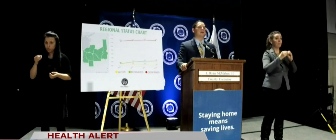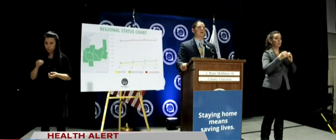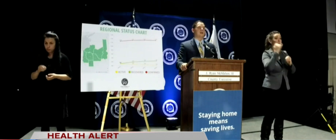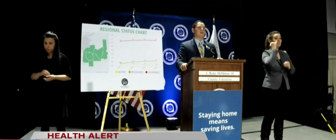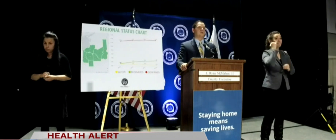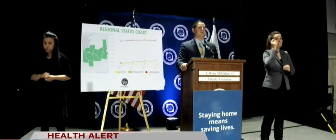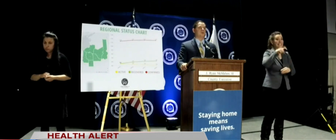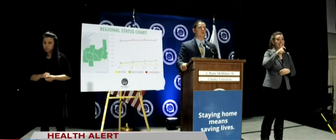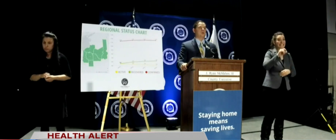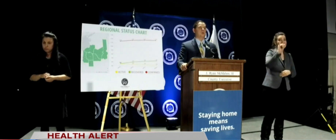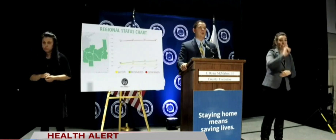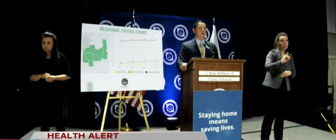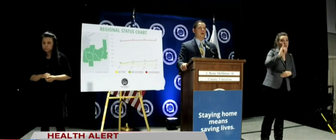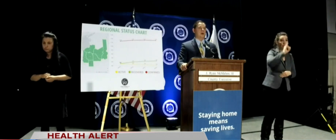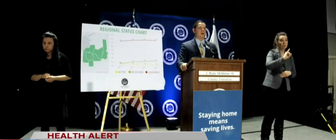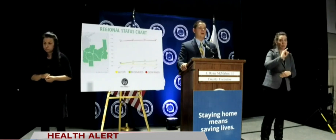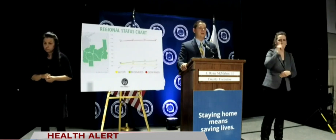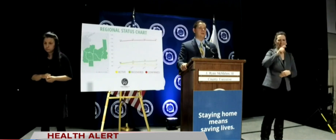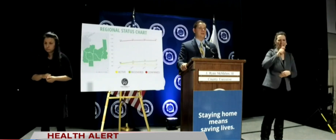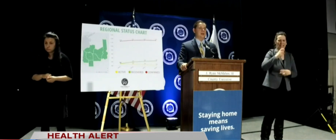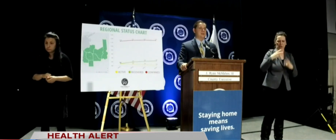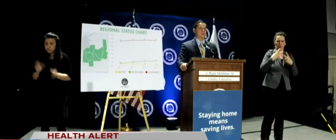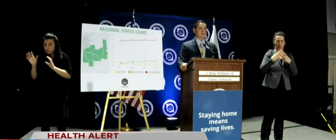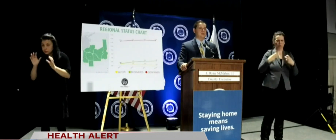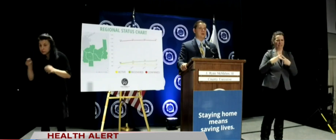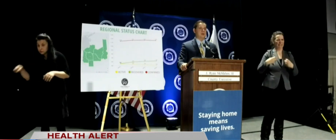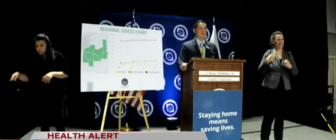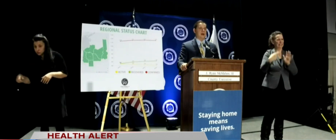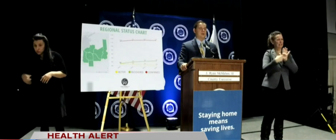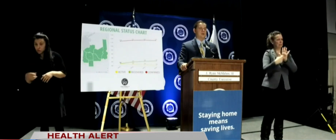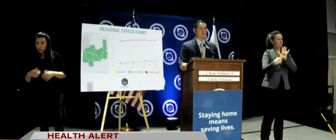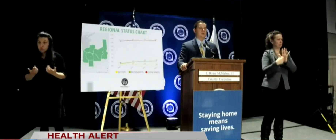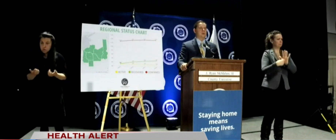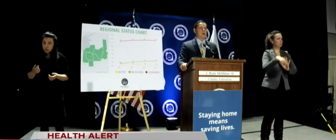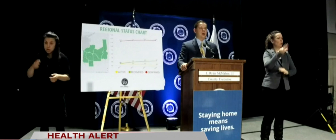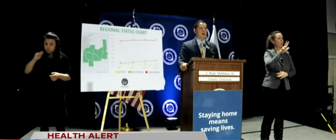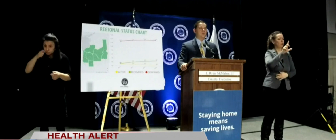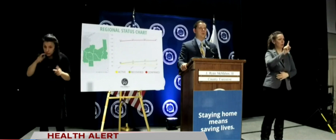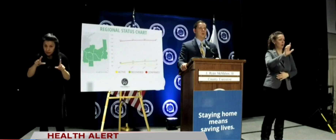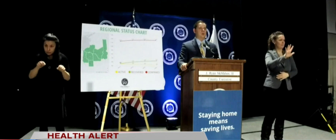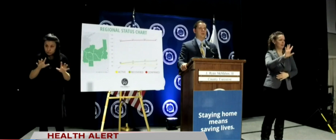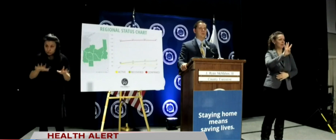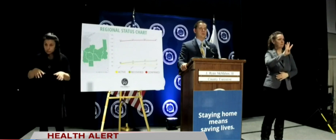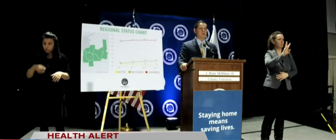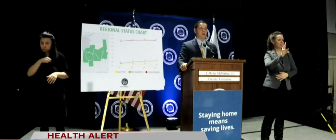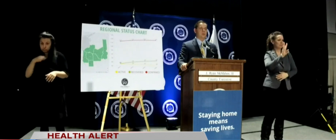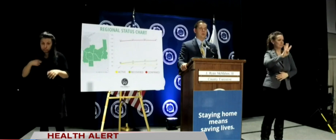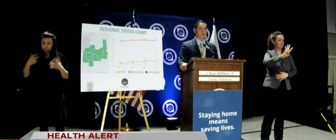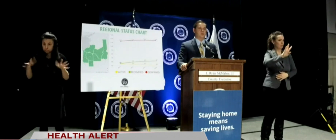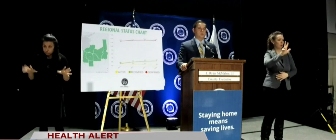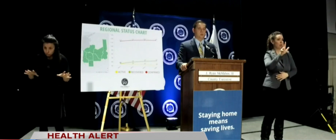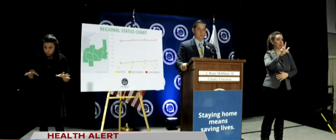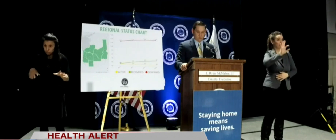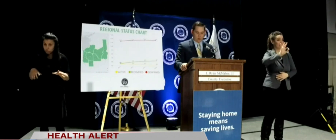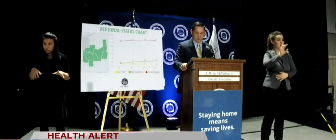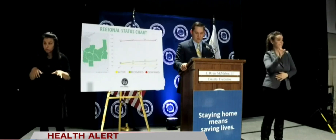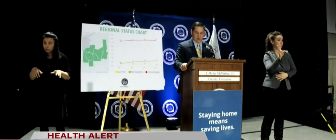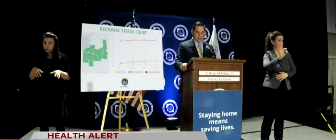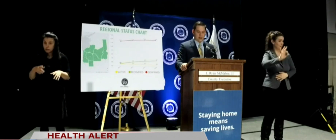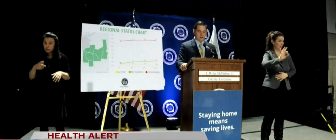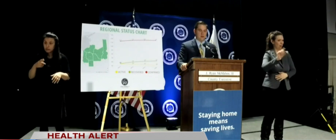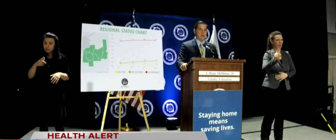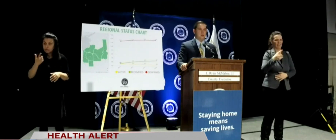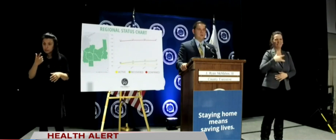315-464-3979. If you need to get testing and you don't have a doctor, we don't want you just showing up at emergency rooms. Call